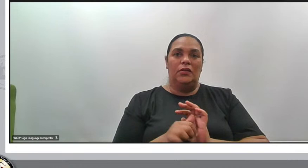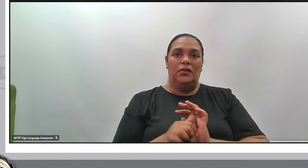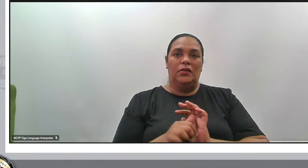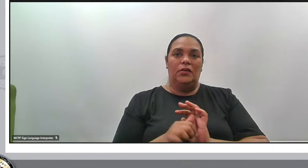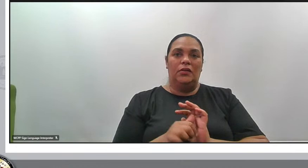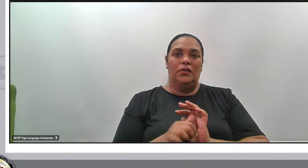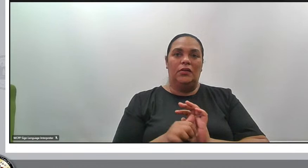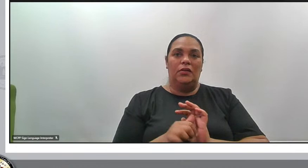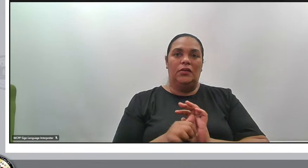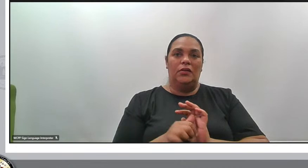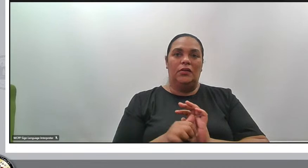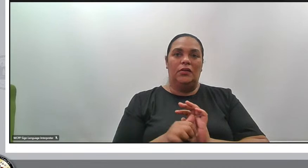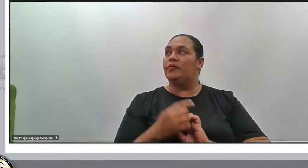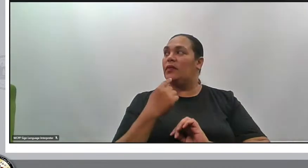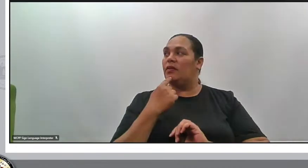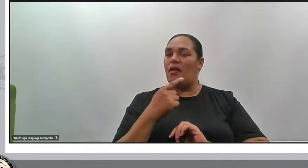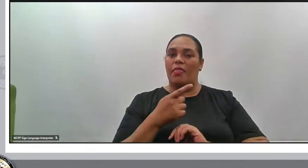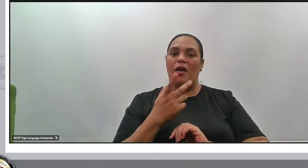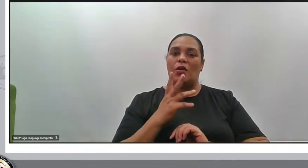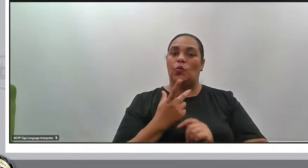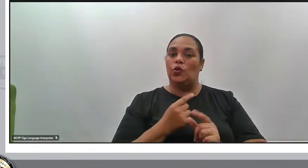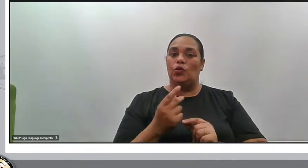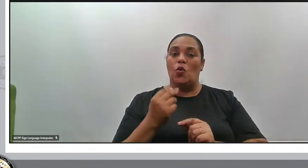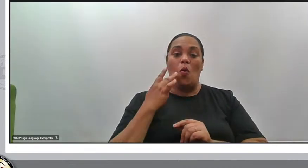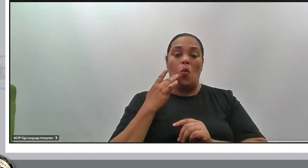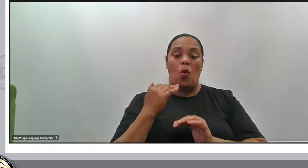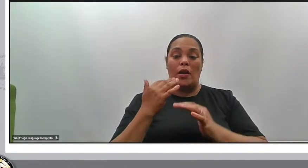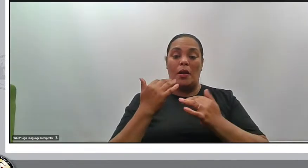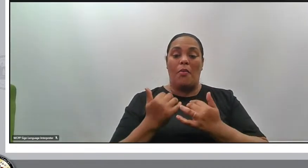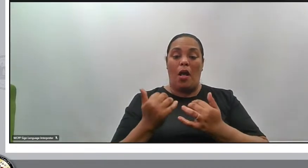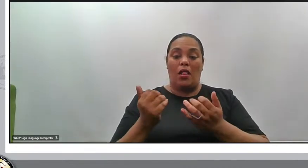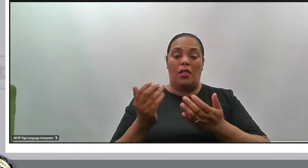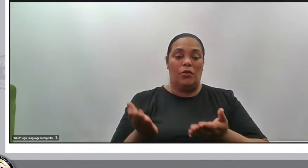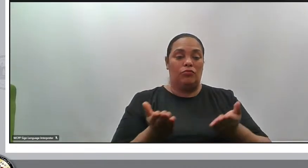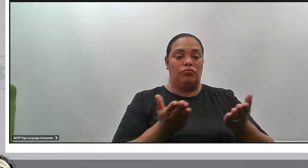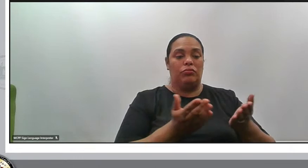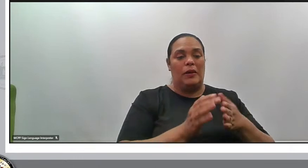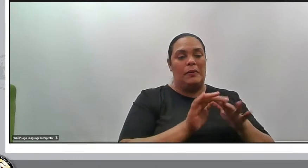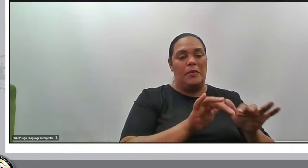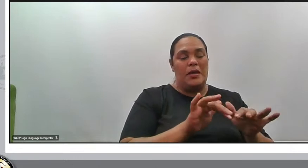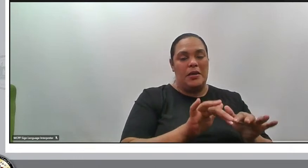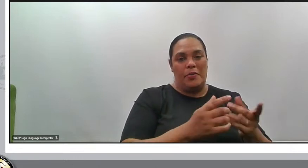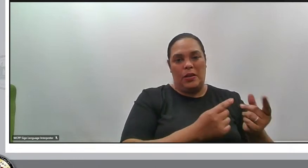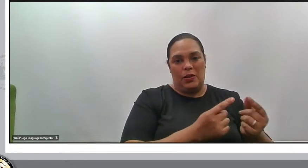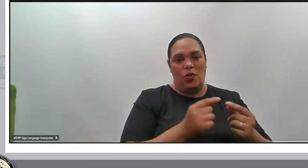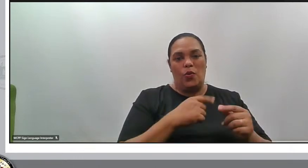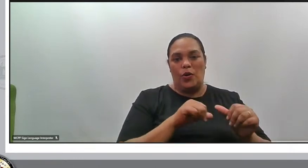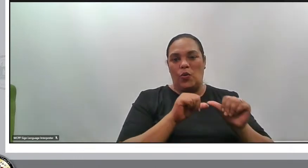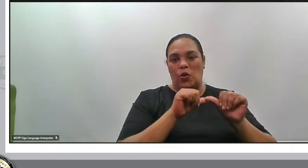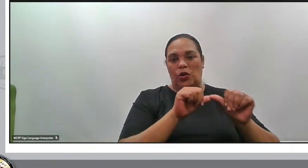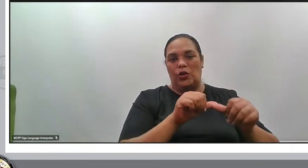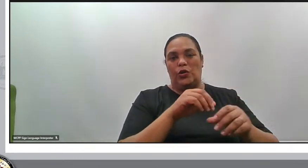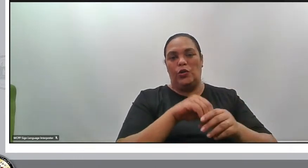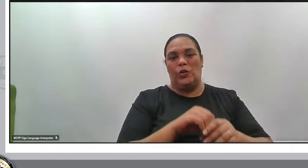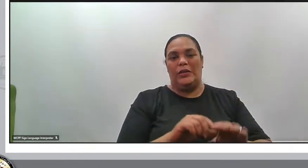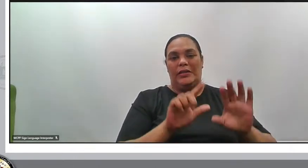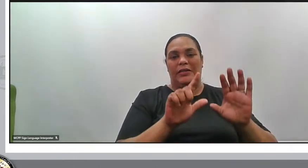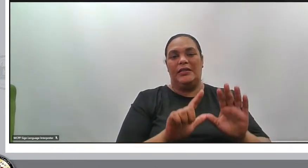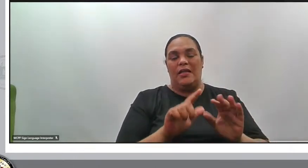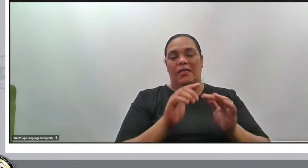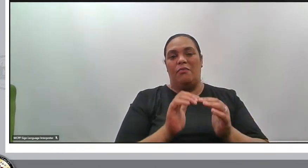It says that this will be done by taking Parliament to the people. And will continue into the 7th